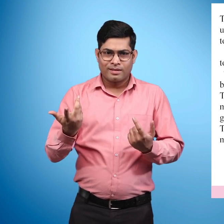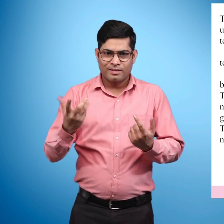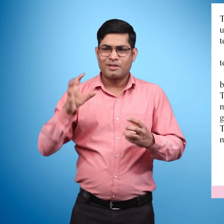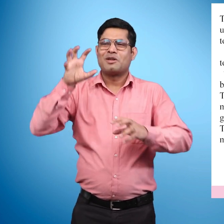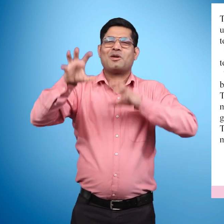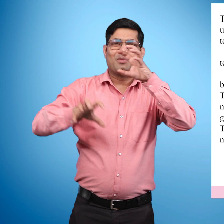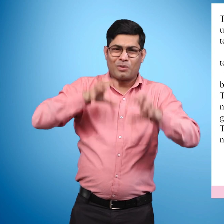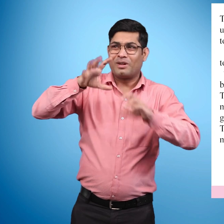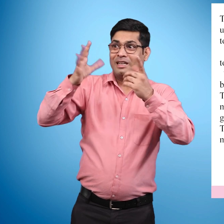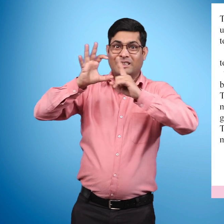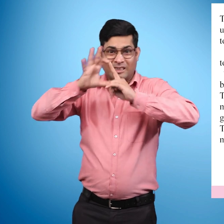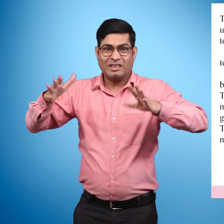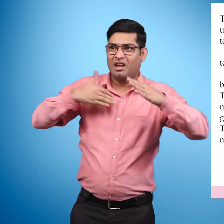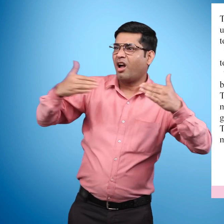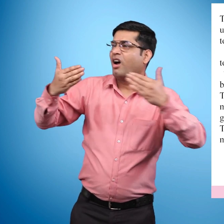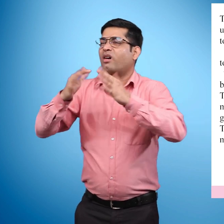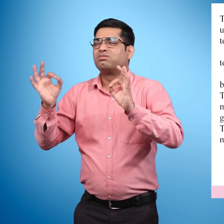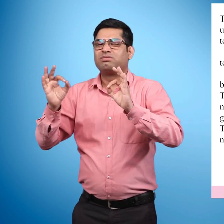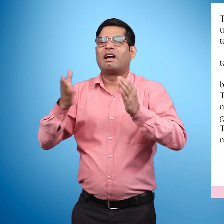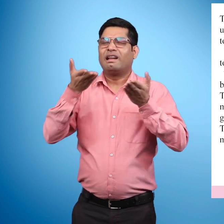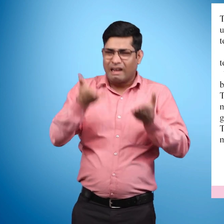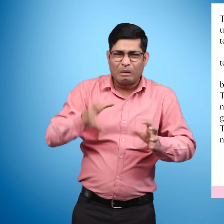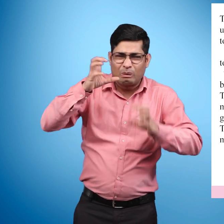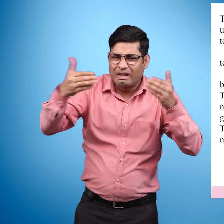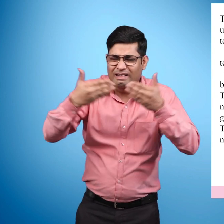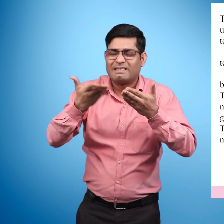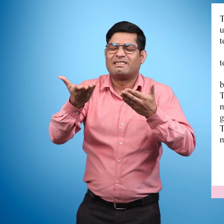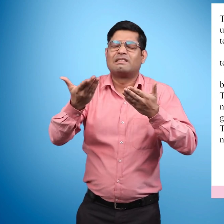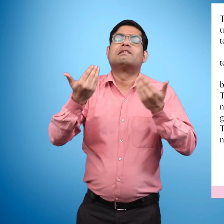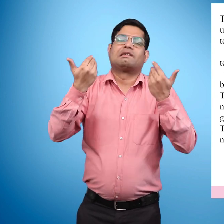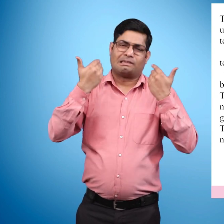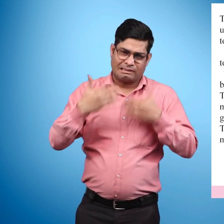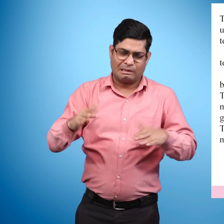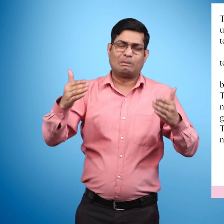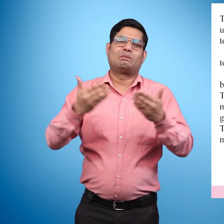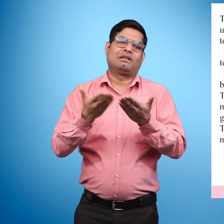However, a worthless ghost like you is better than no ghost.